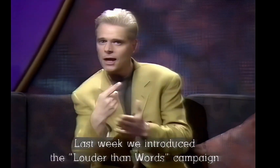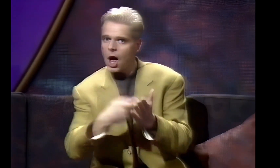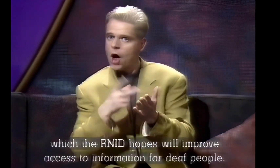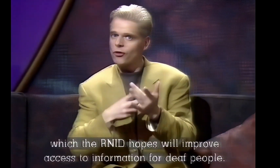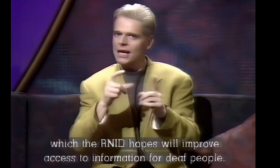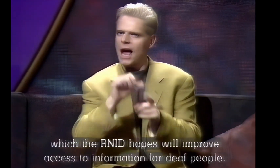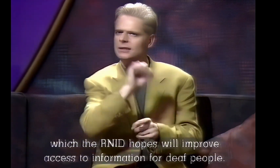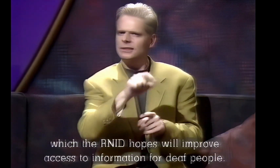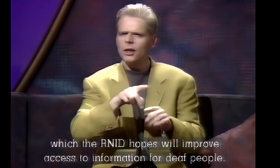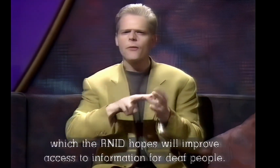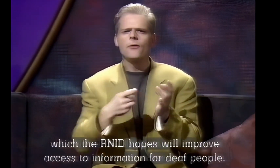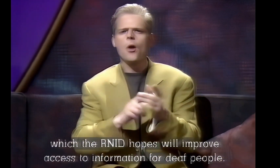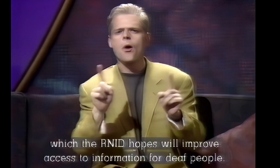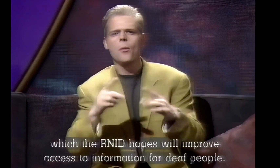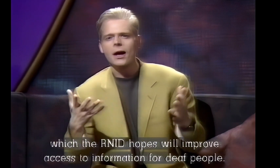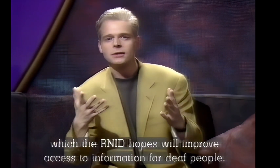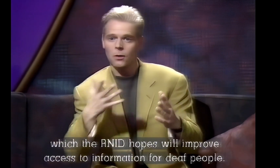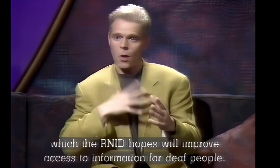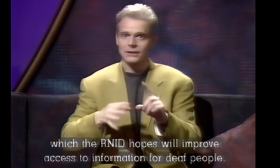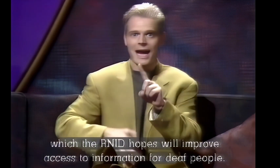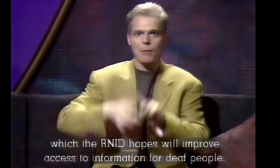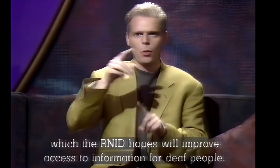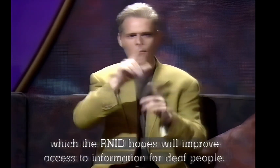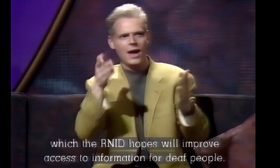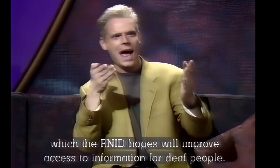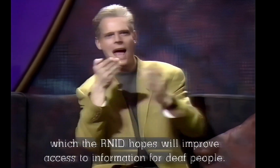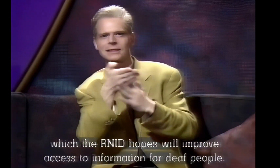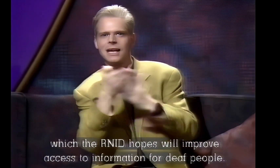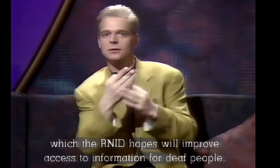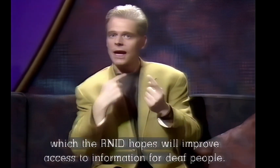which the RNID hopes will improve access to information for deaf people.